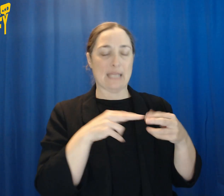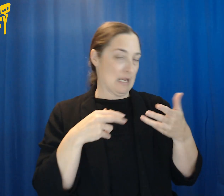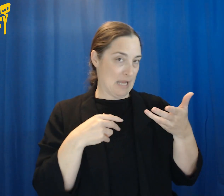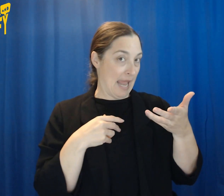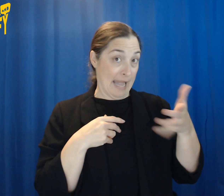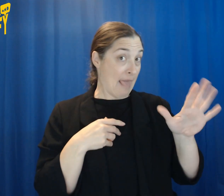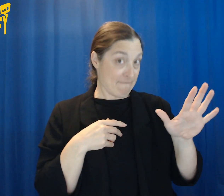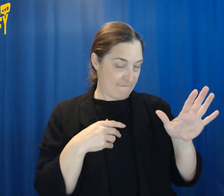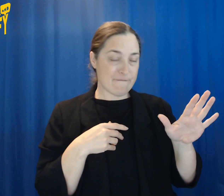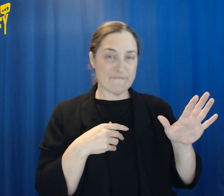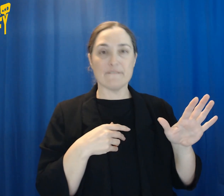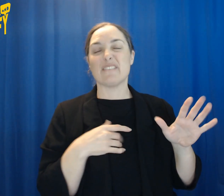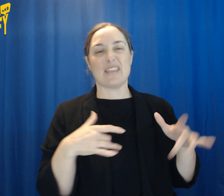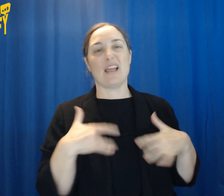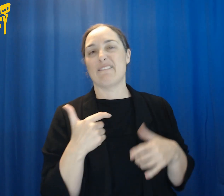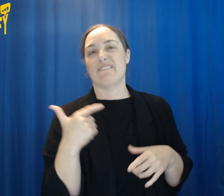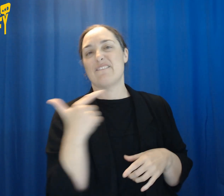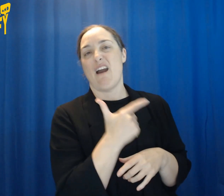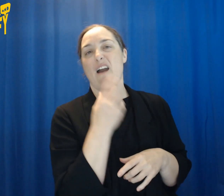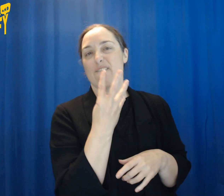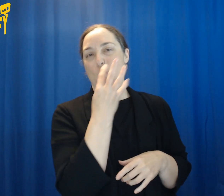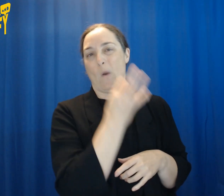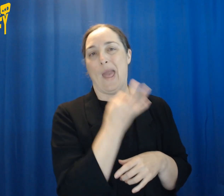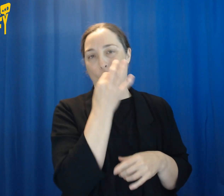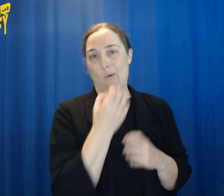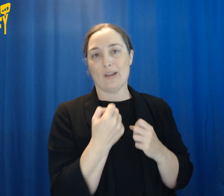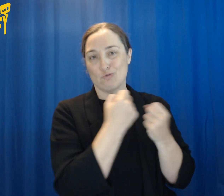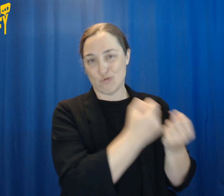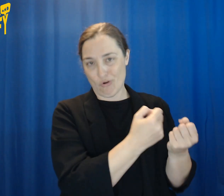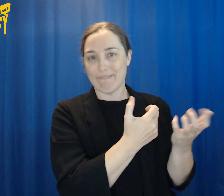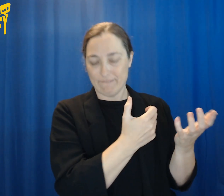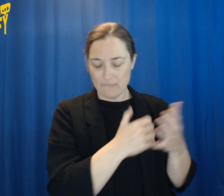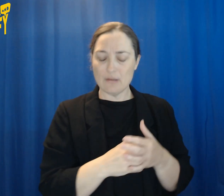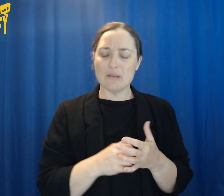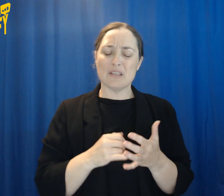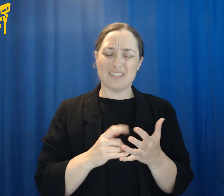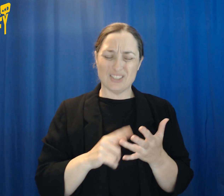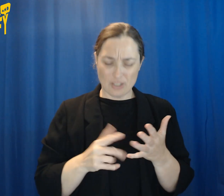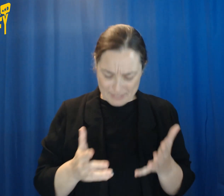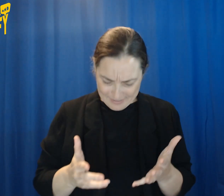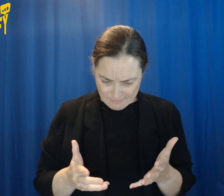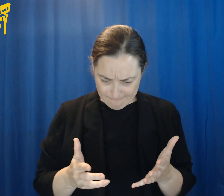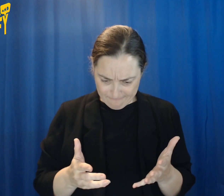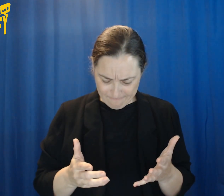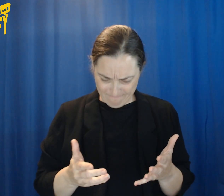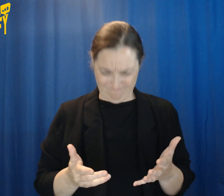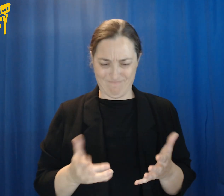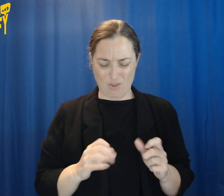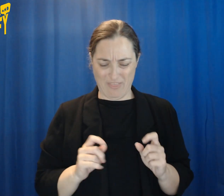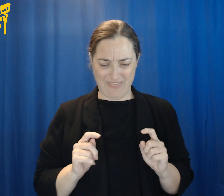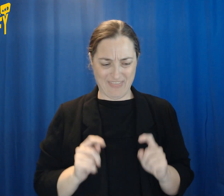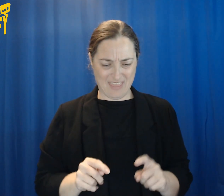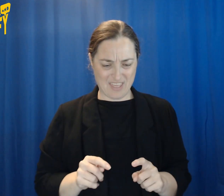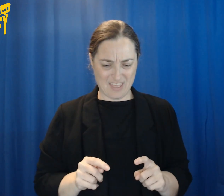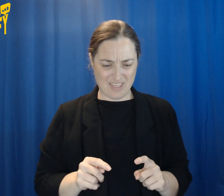away. So it's not like they could just like come back the next day with the journal if they had it. But no. So Nick, I need